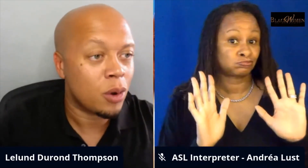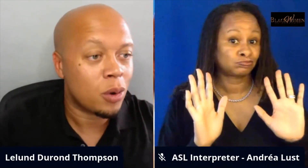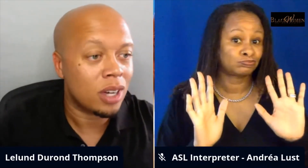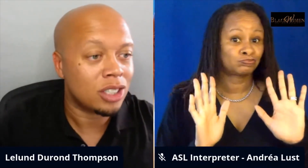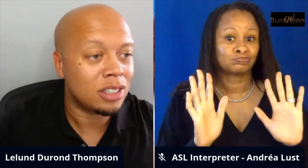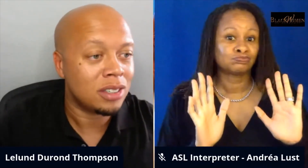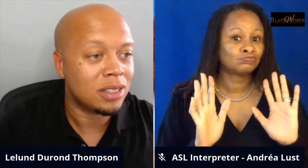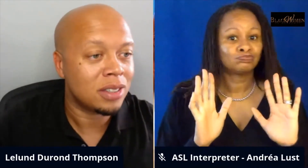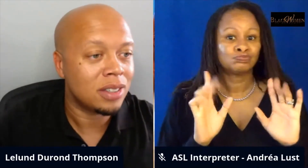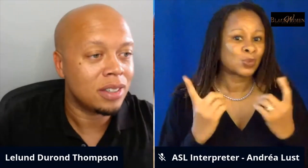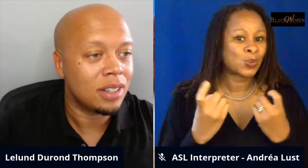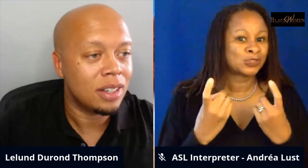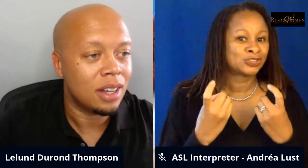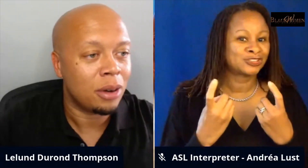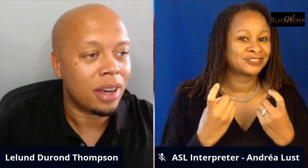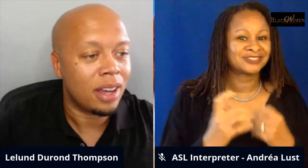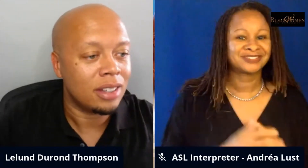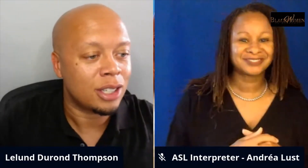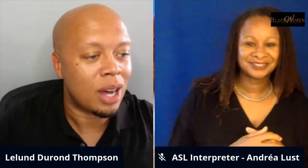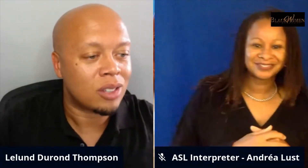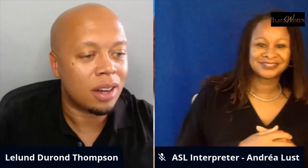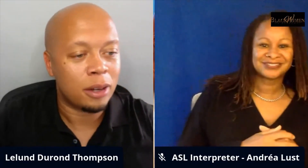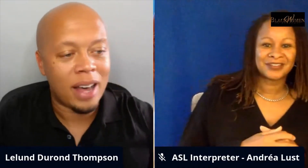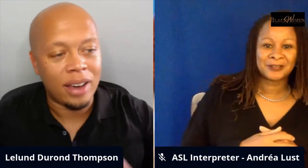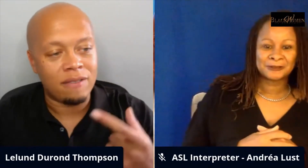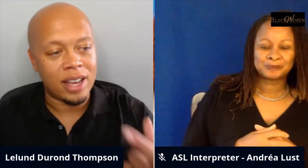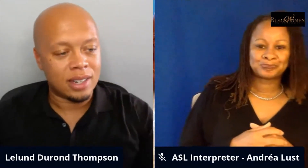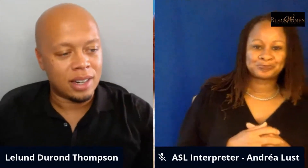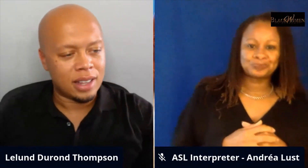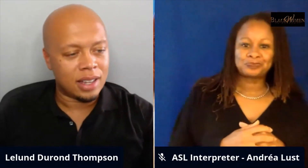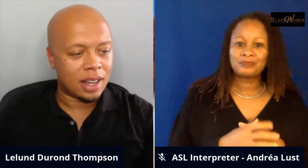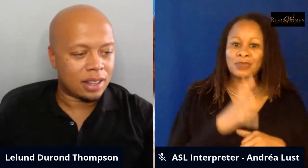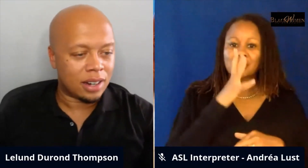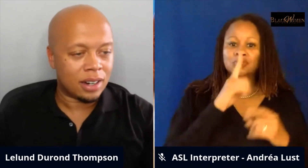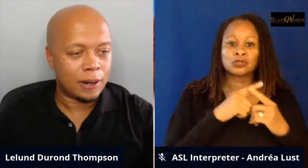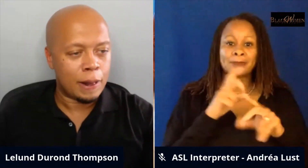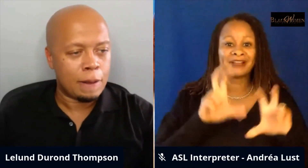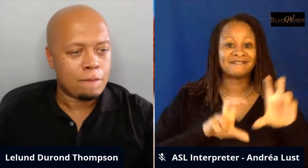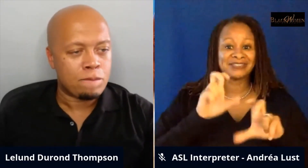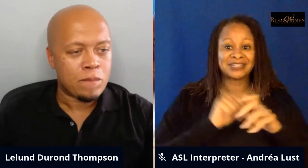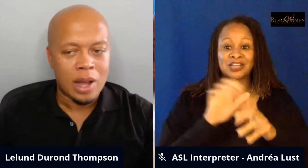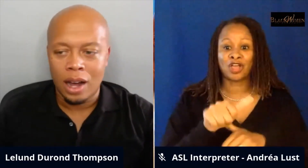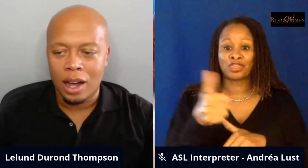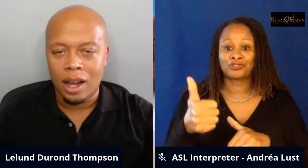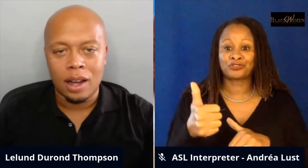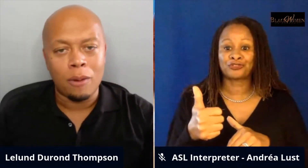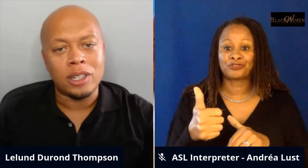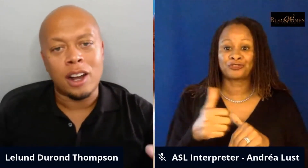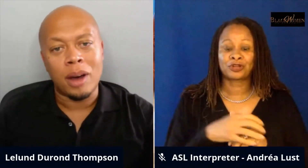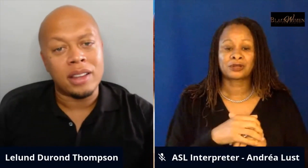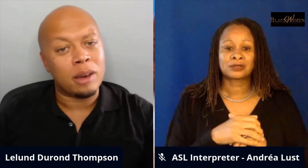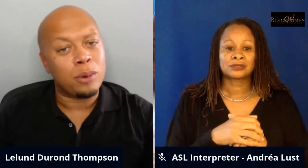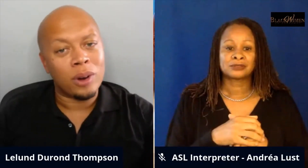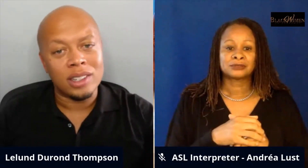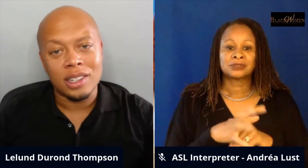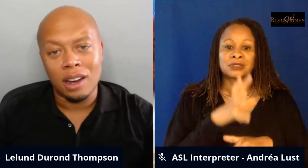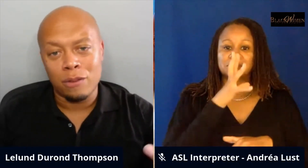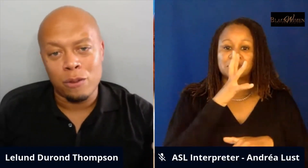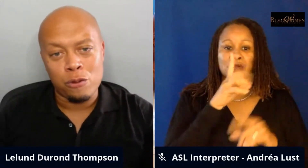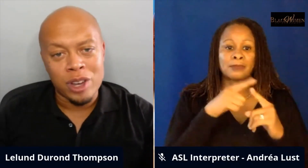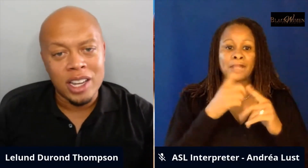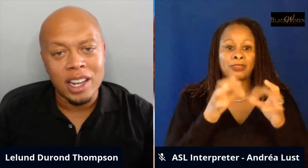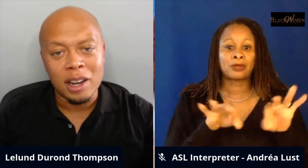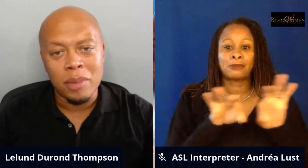Any more questions? Okay, so I talked about investing in the other. I want to talk about the importance